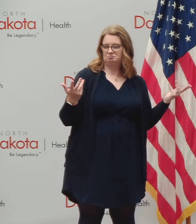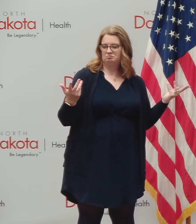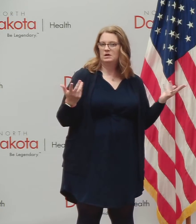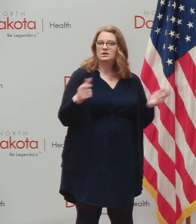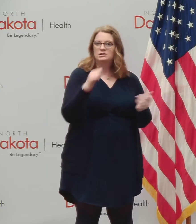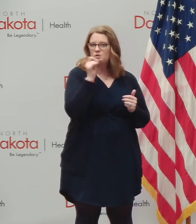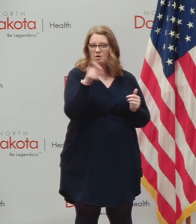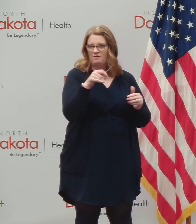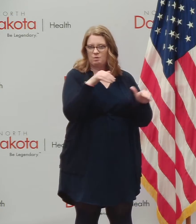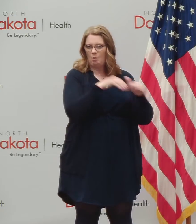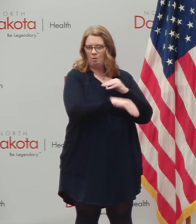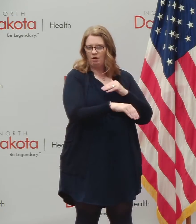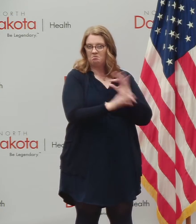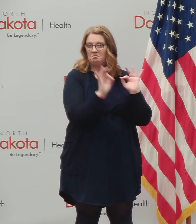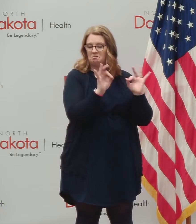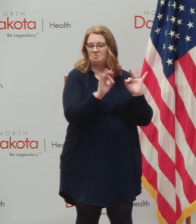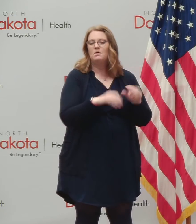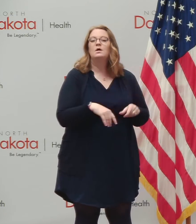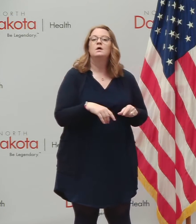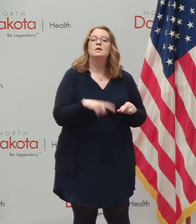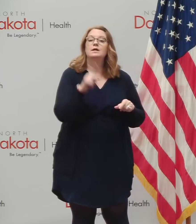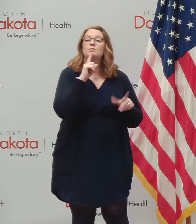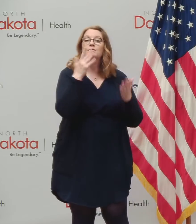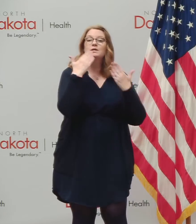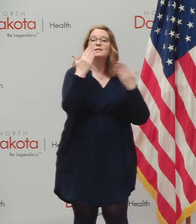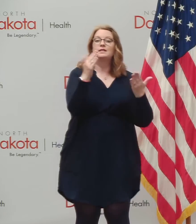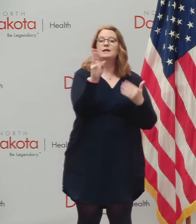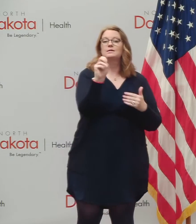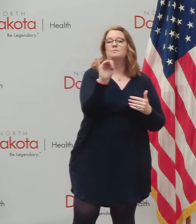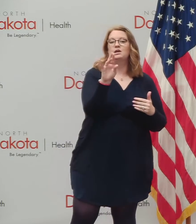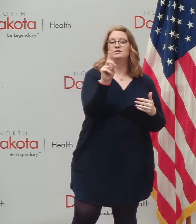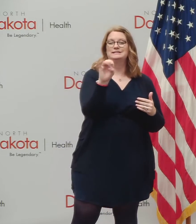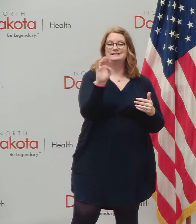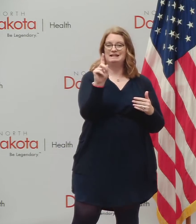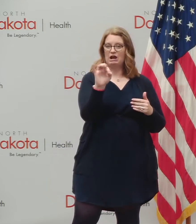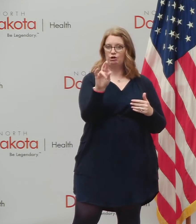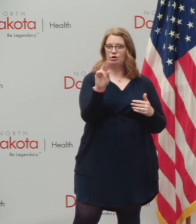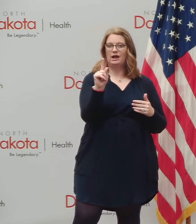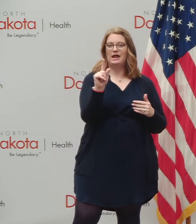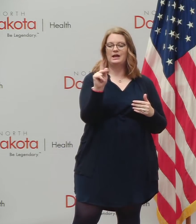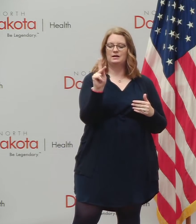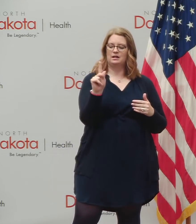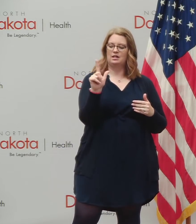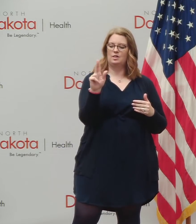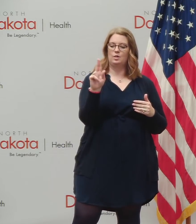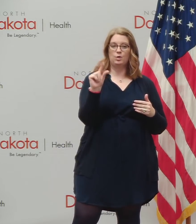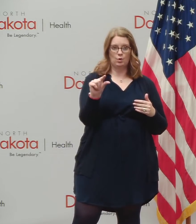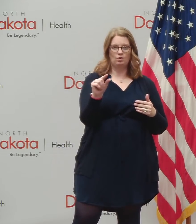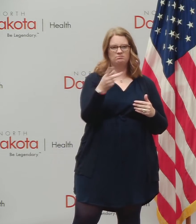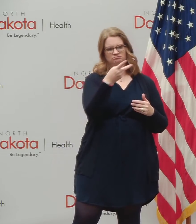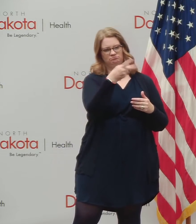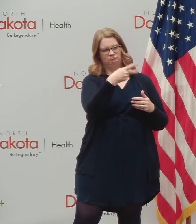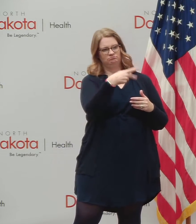at curbside. And again, I want to thank Mayor Decker and Mayor Klug for their work. They're demonstrating that